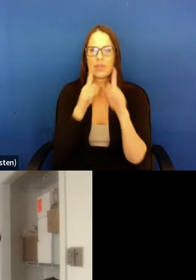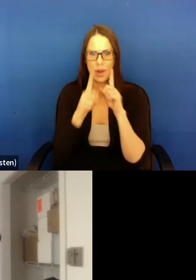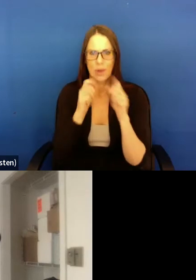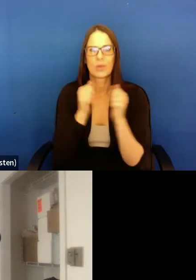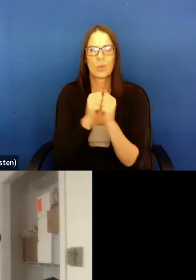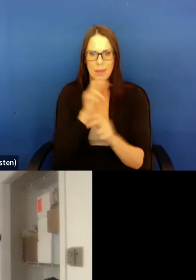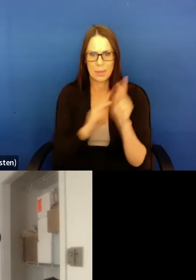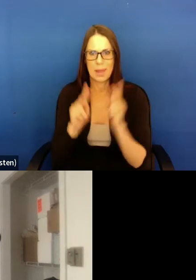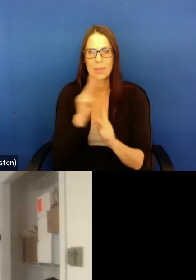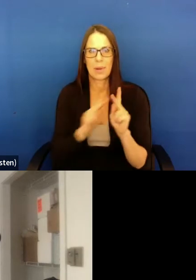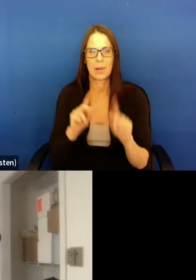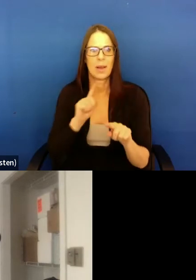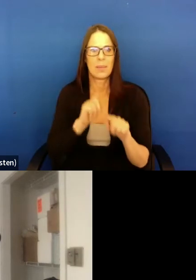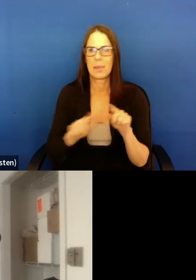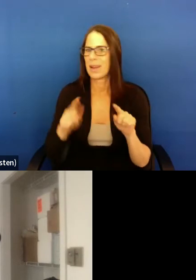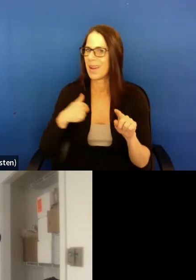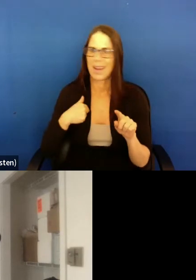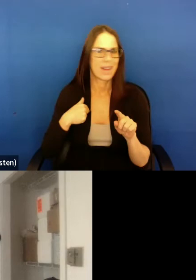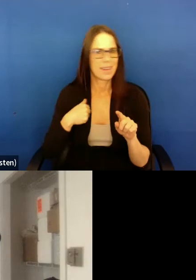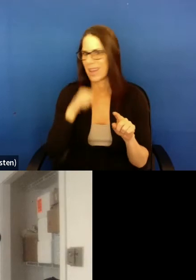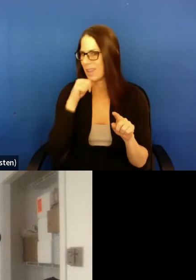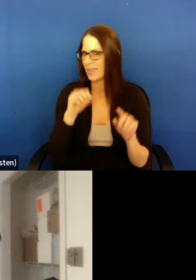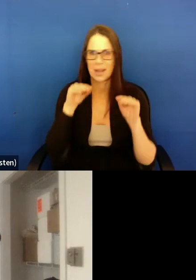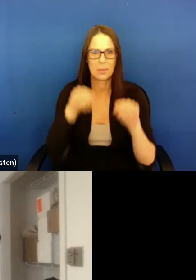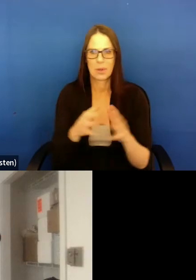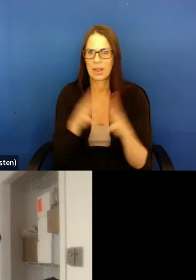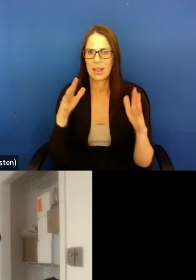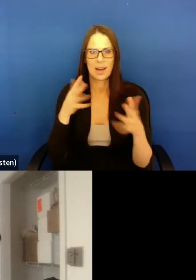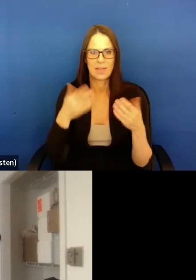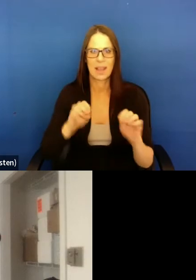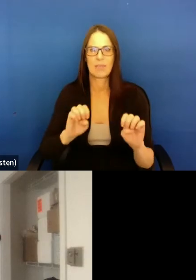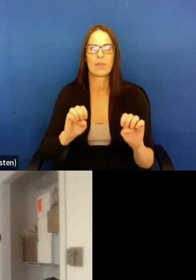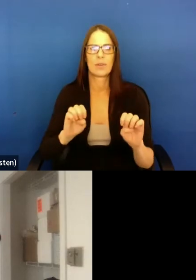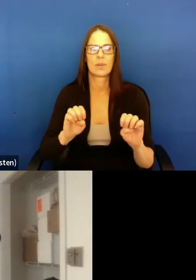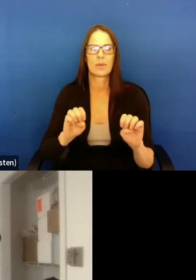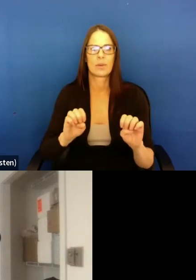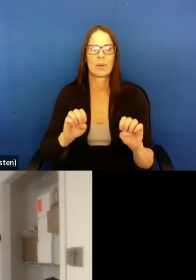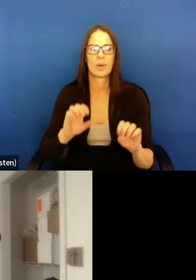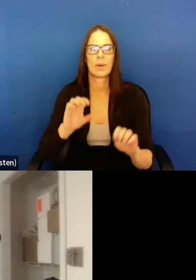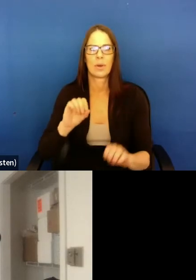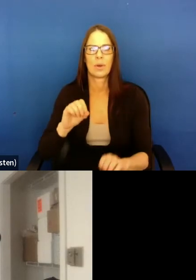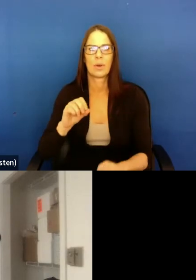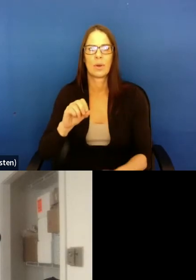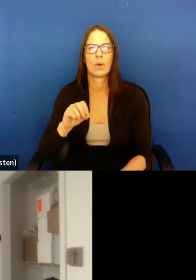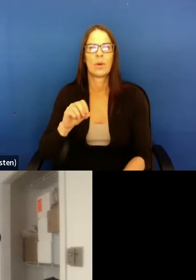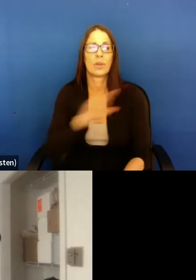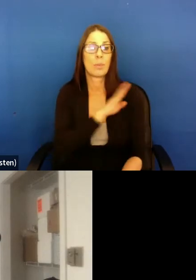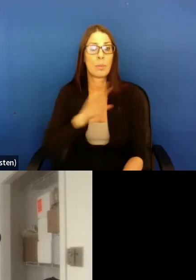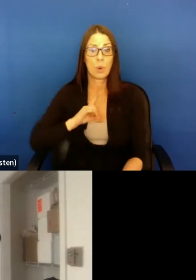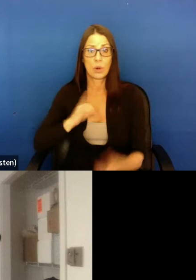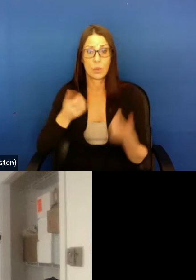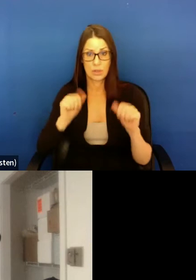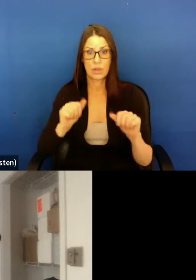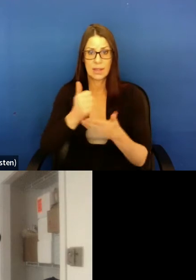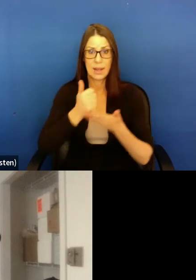I haven't put like as much effort. And it's something that, for example, Ilham Gabor, who is trying to help me out with it. But one thing, just